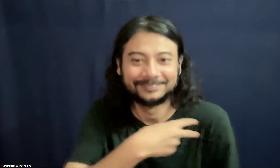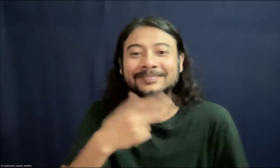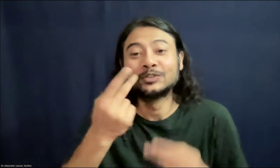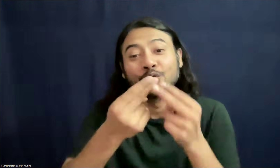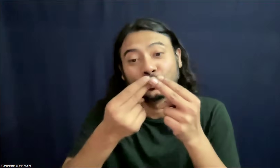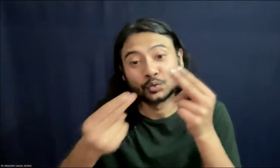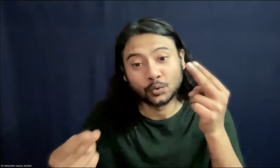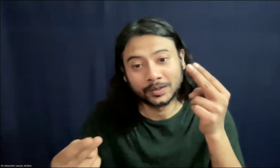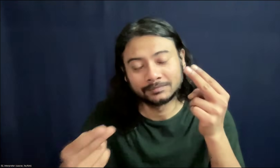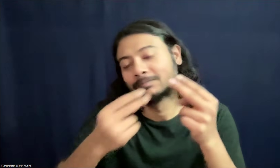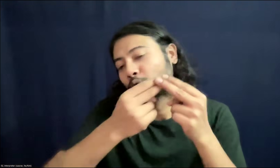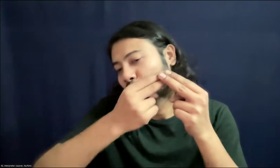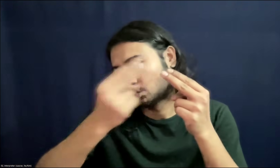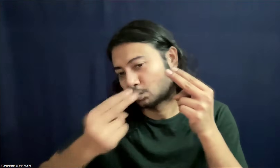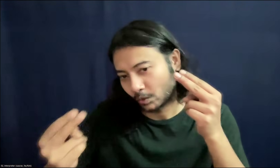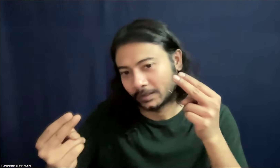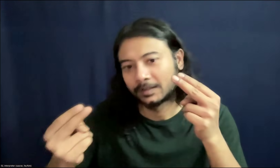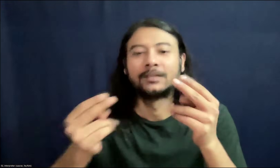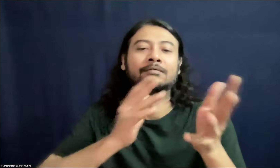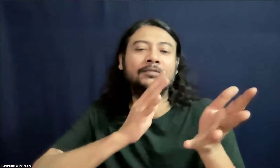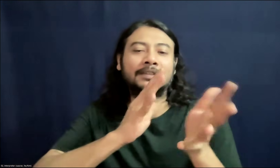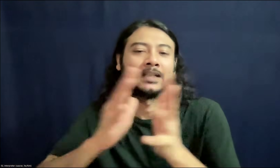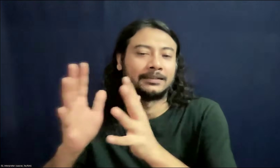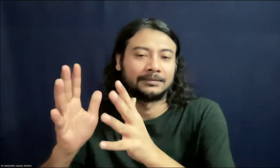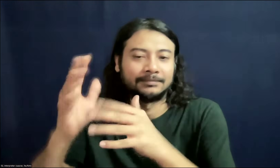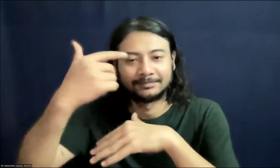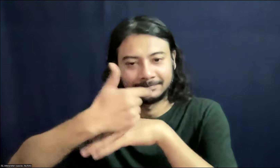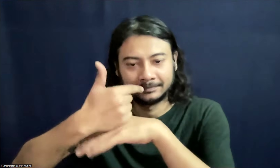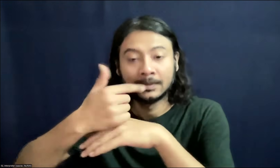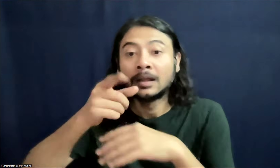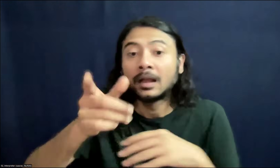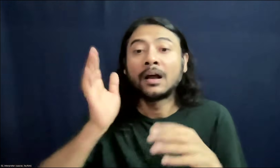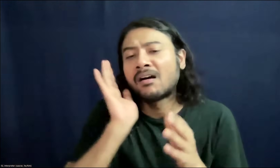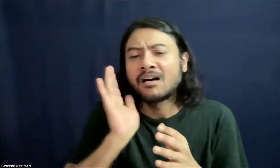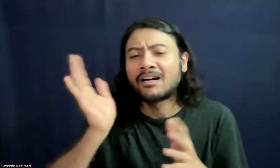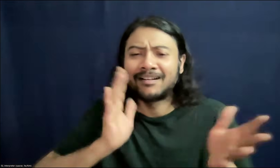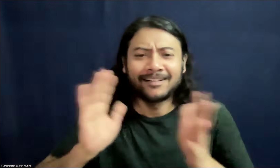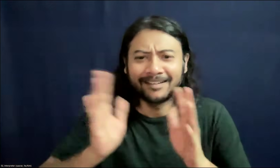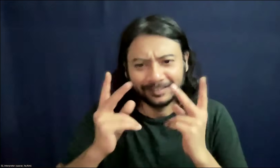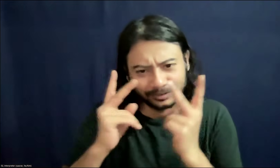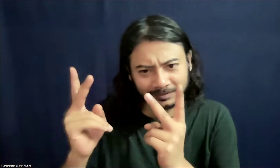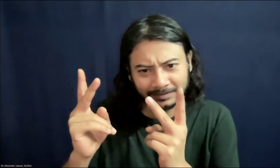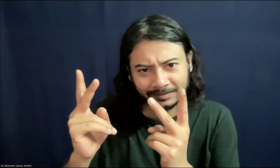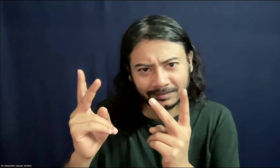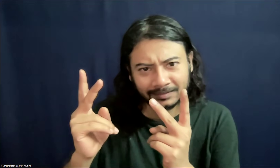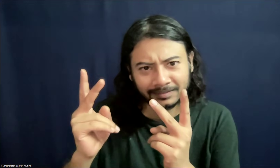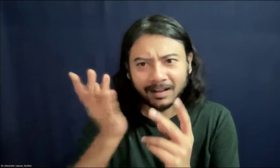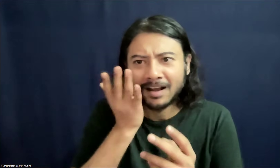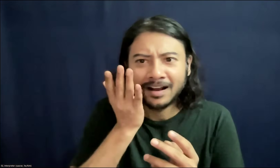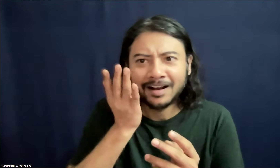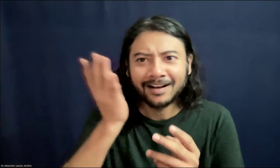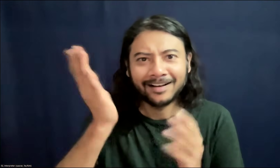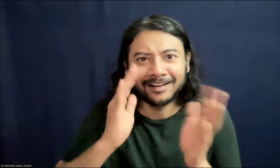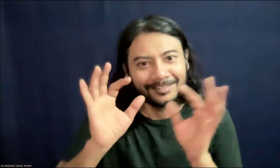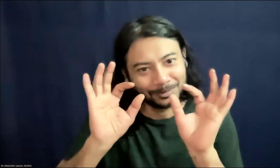stories. So like how we did the song. By the way, all of you saw the song. How was it? How did it come out?